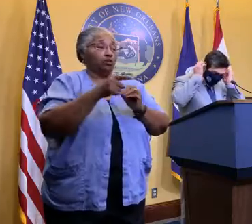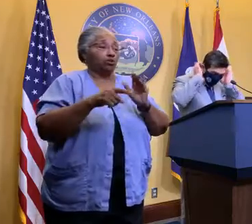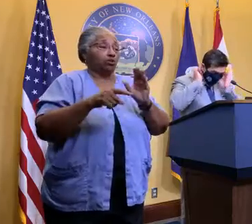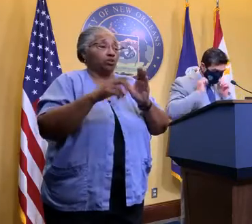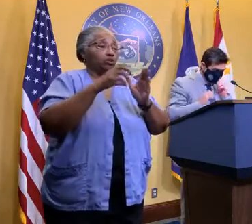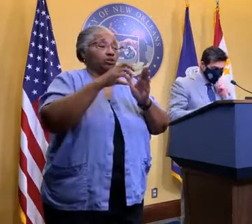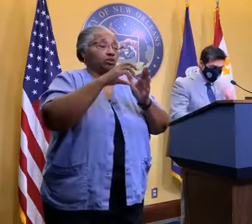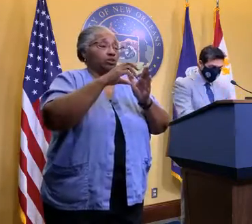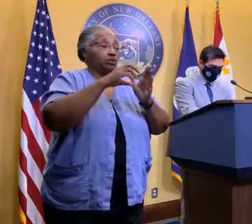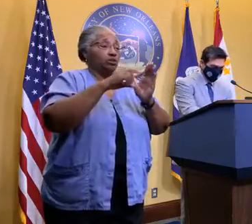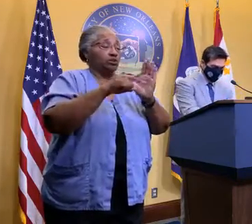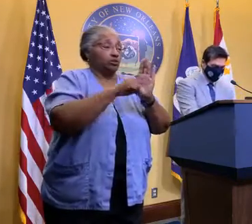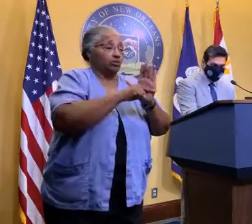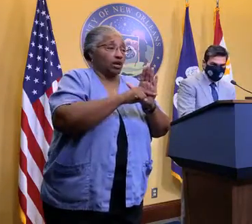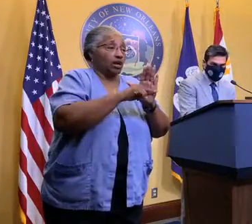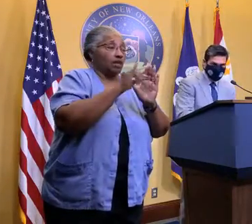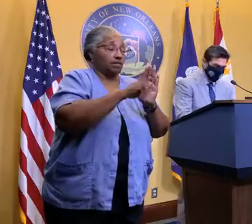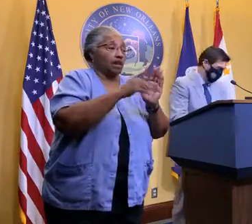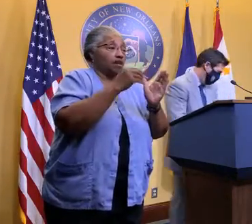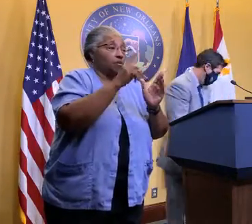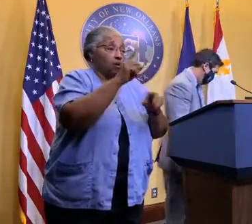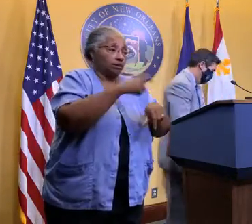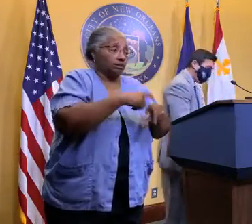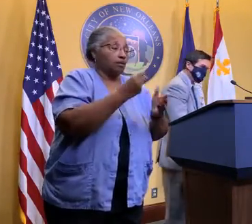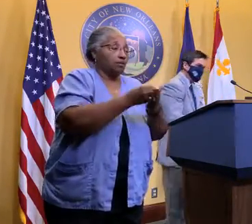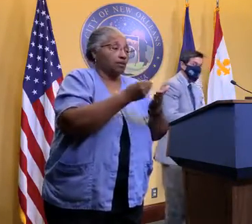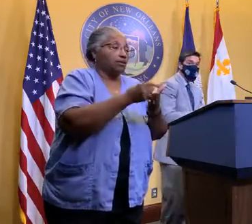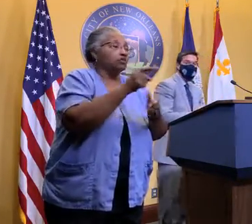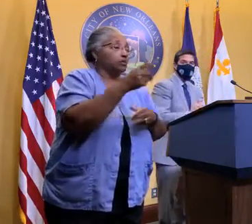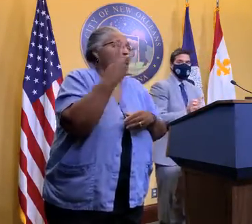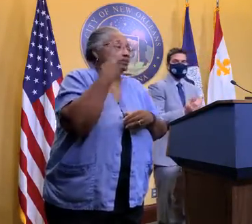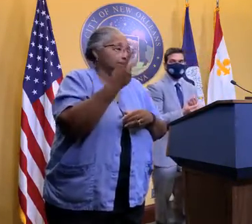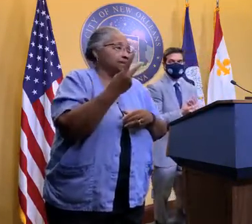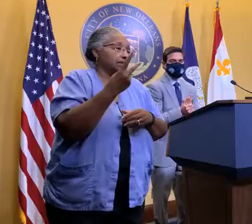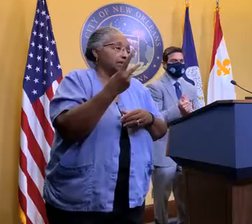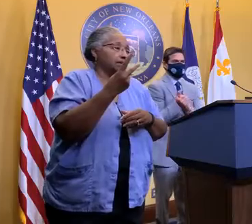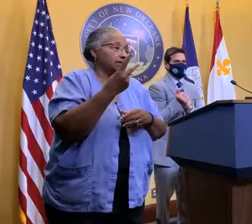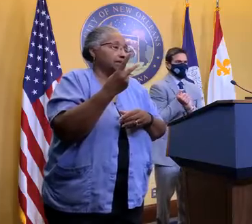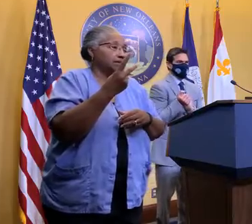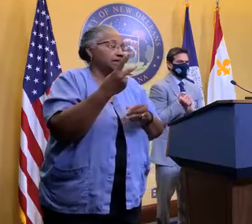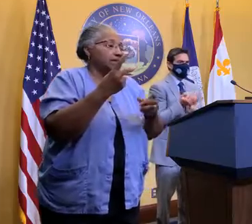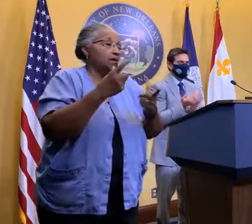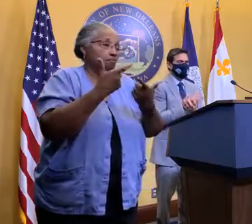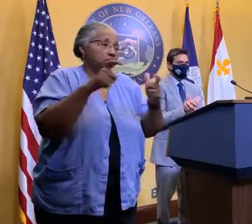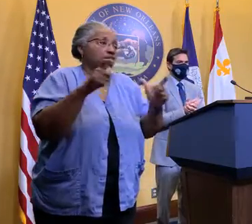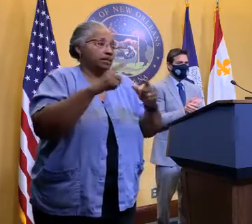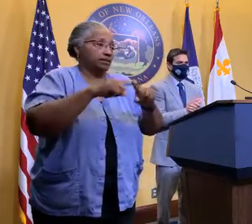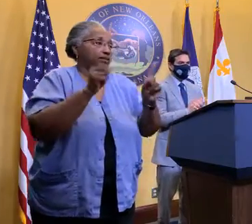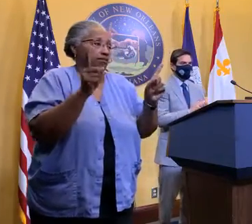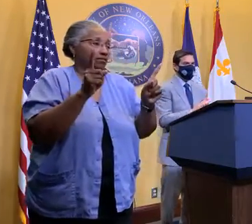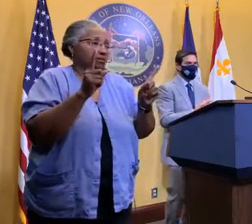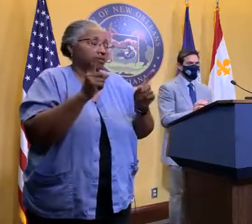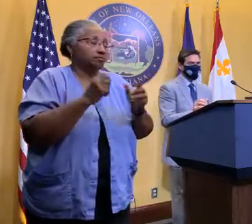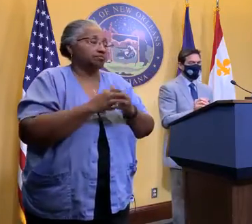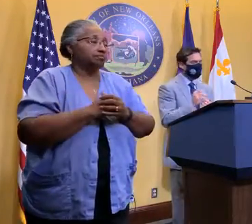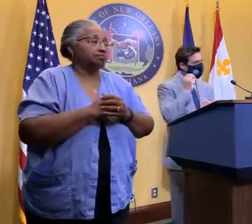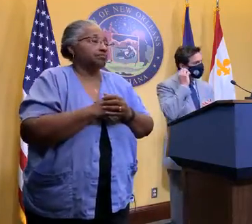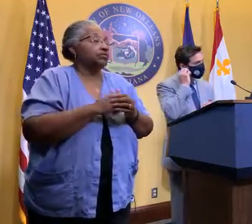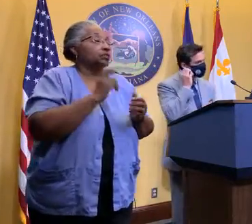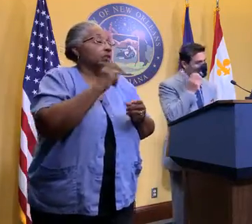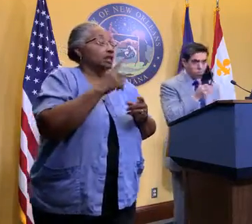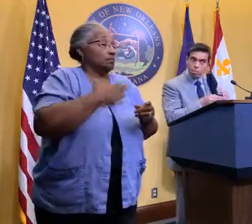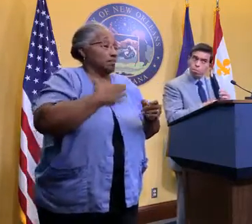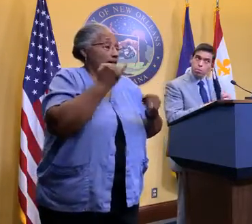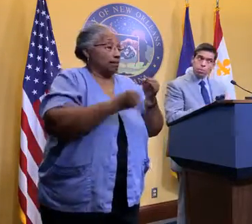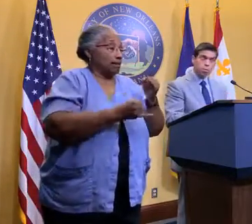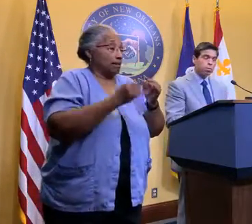from Harris and the 60 from CARES, you'll see the magnificent or the catastrophic difference. Okay. Right? And my last question would be, how